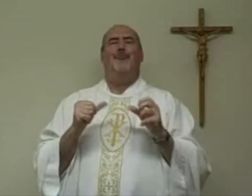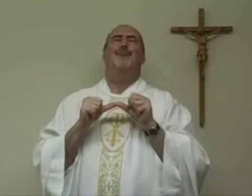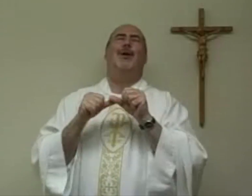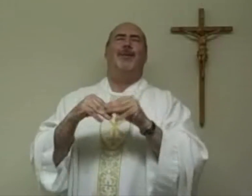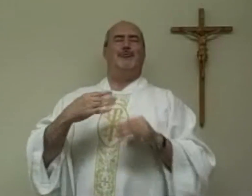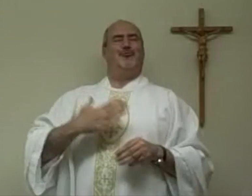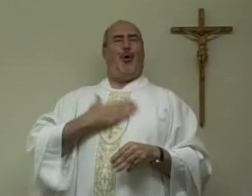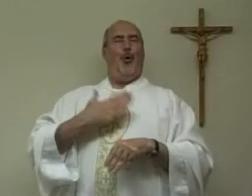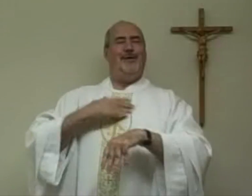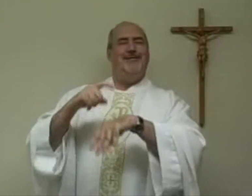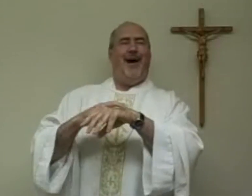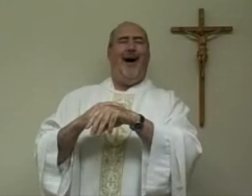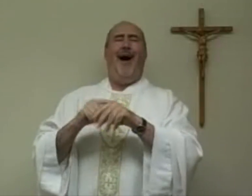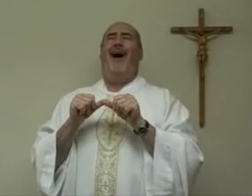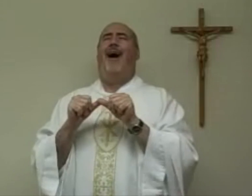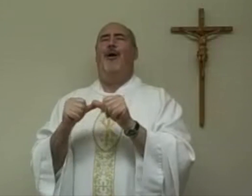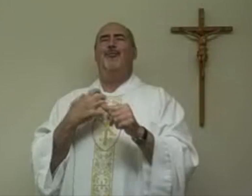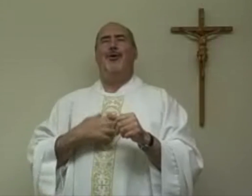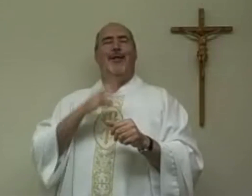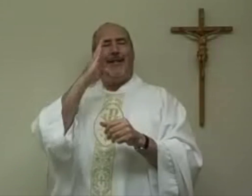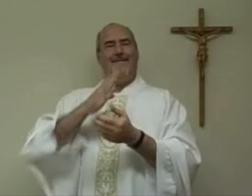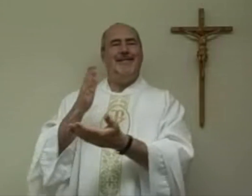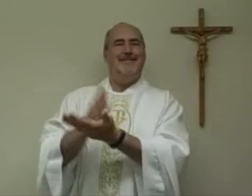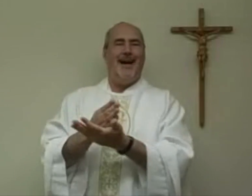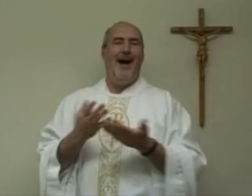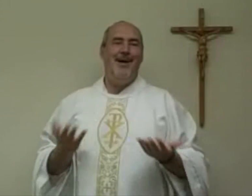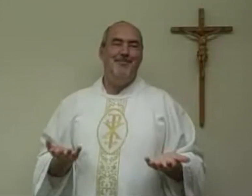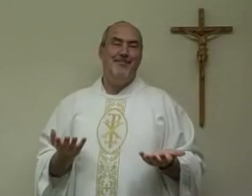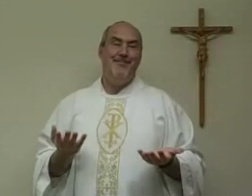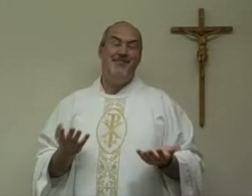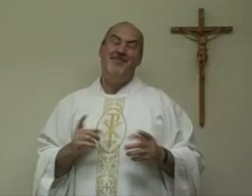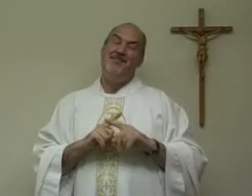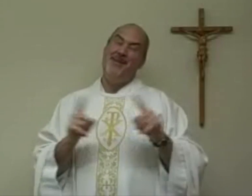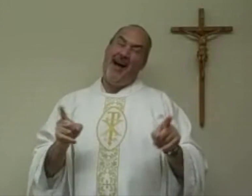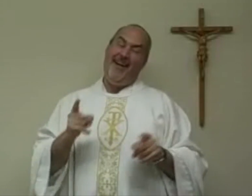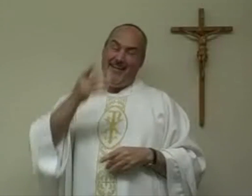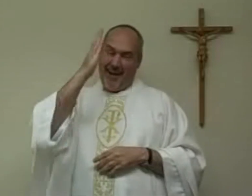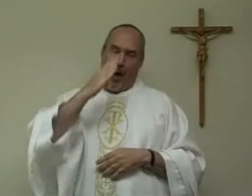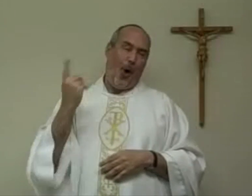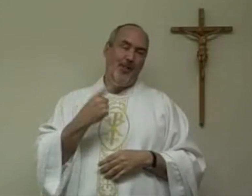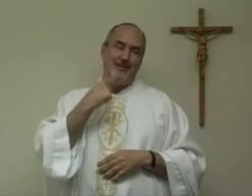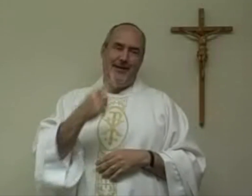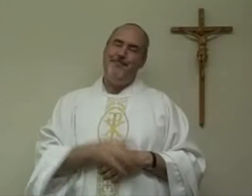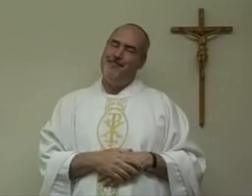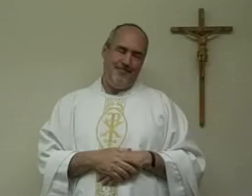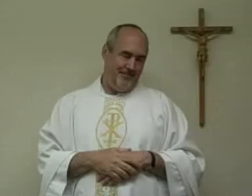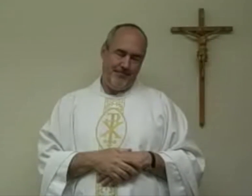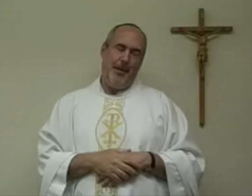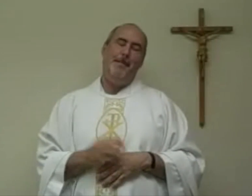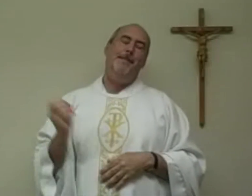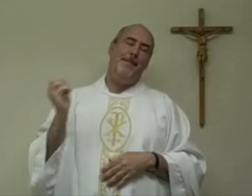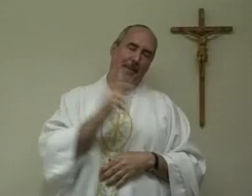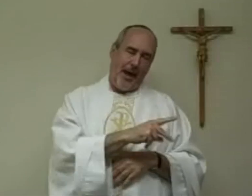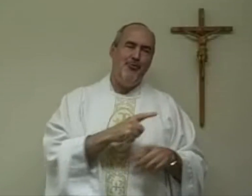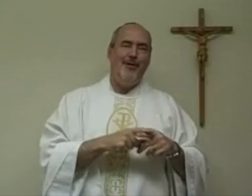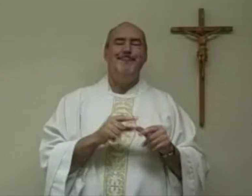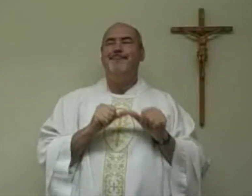that we may always want to be happy and to have that never stop and to be joyous, but that